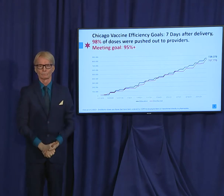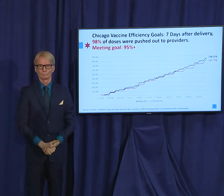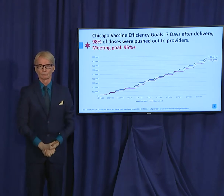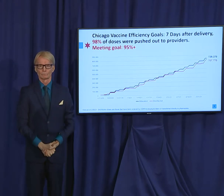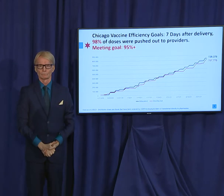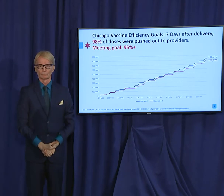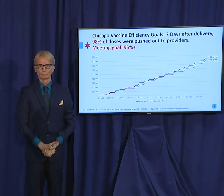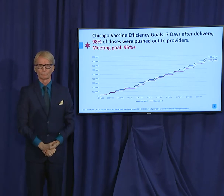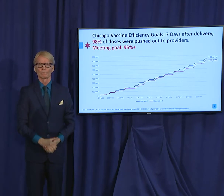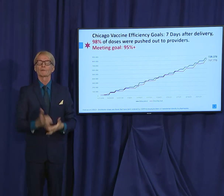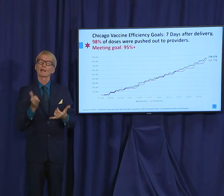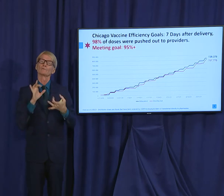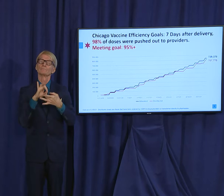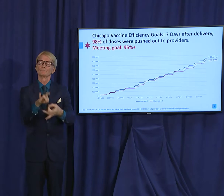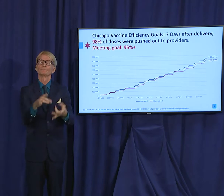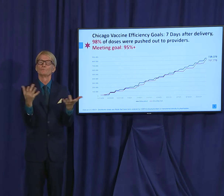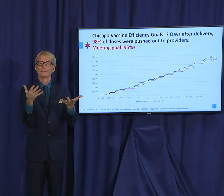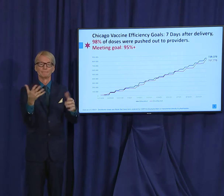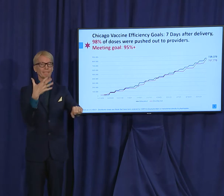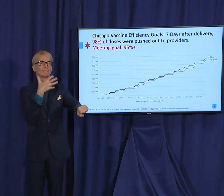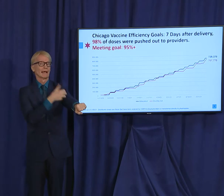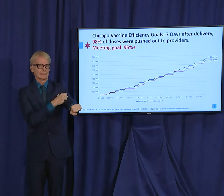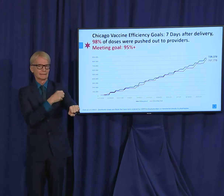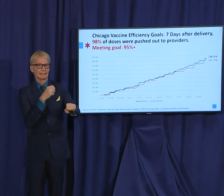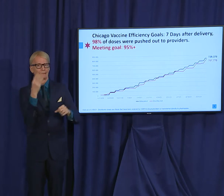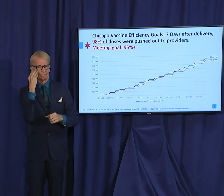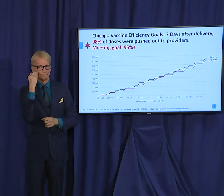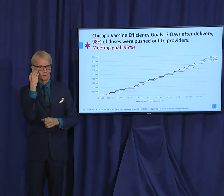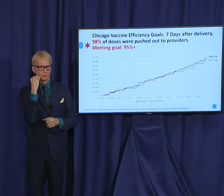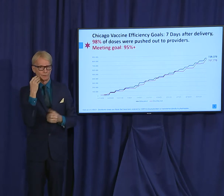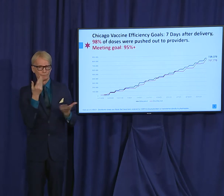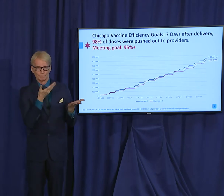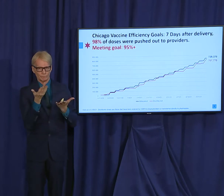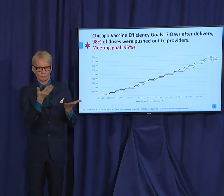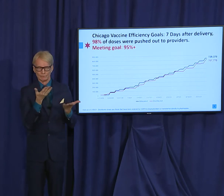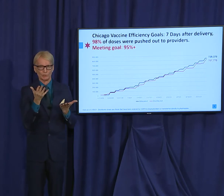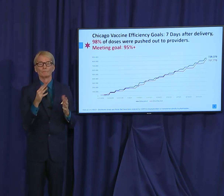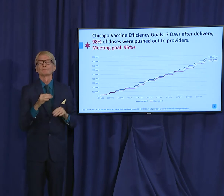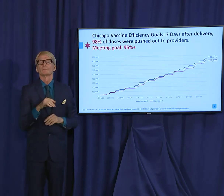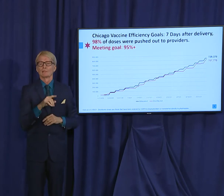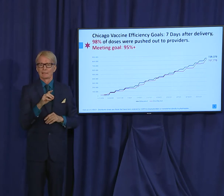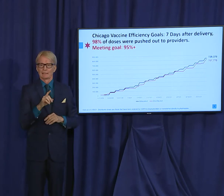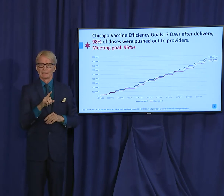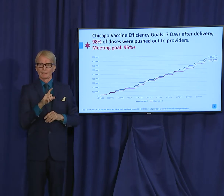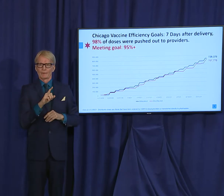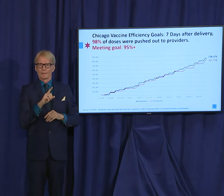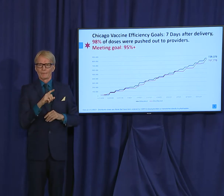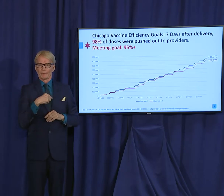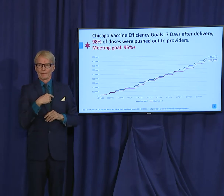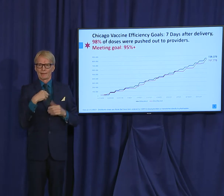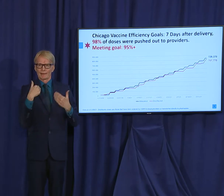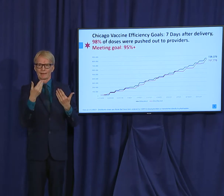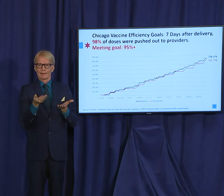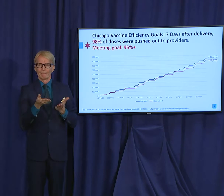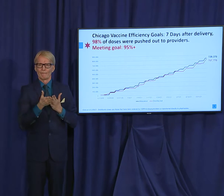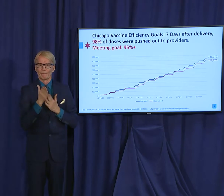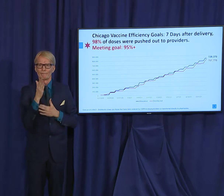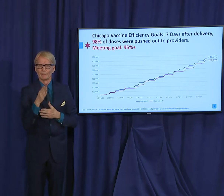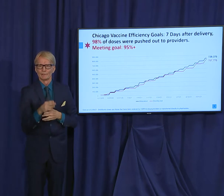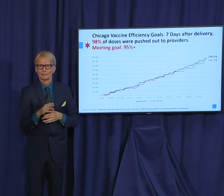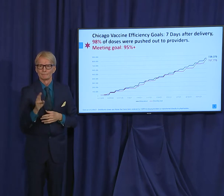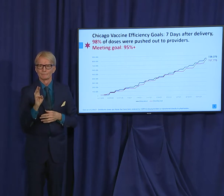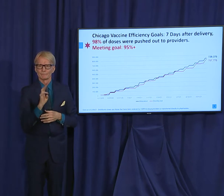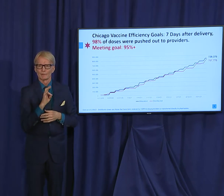Related to vaccines, we've now administered more than 630,000 COVID vaccines here in the city of Chicago, more